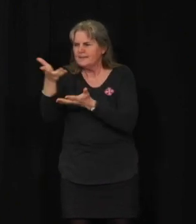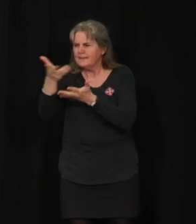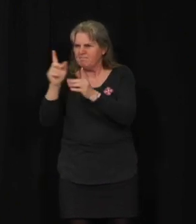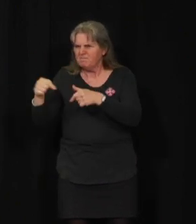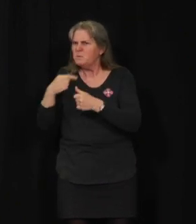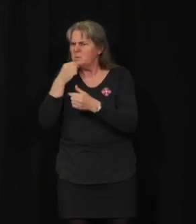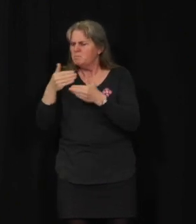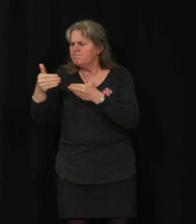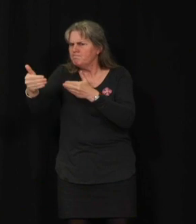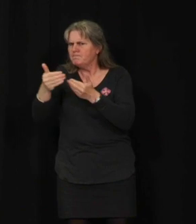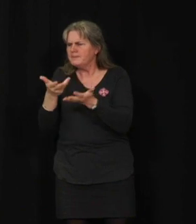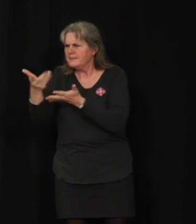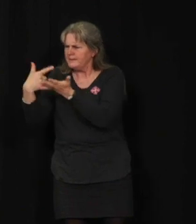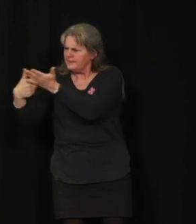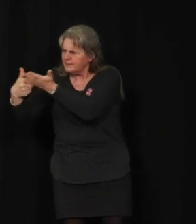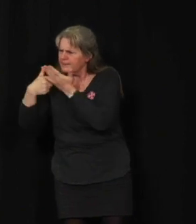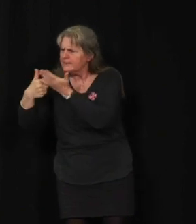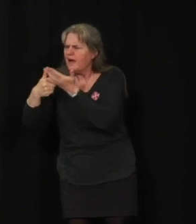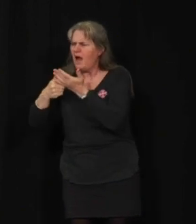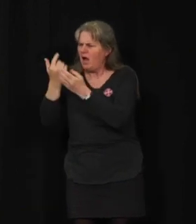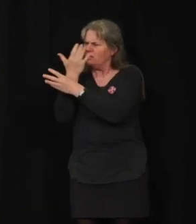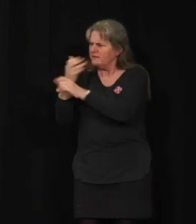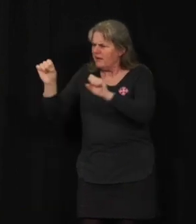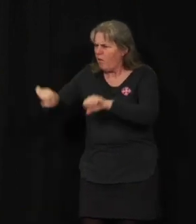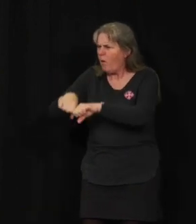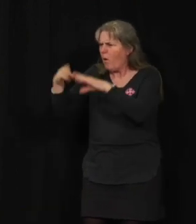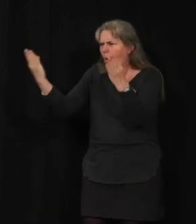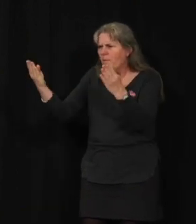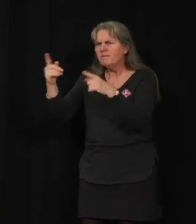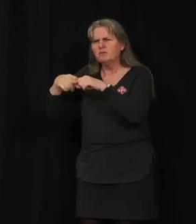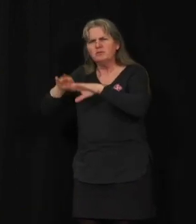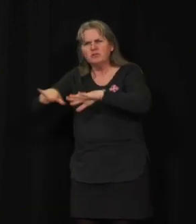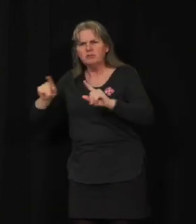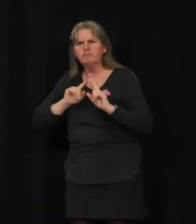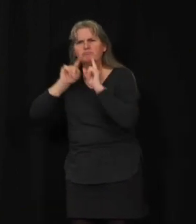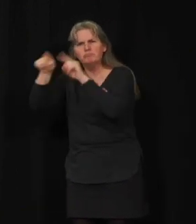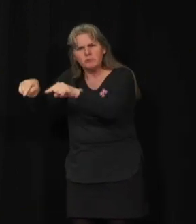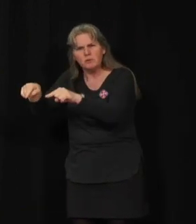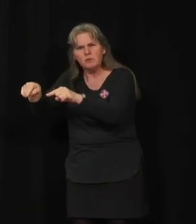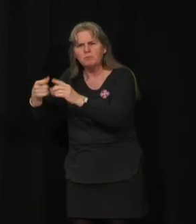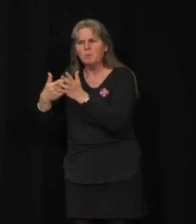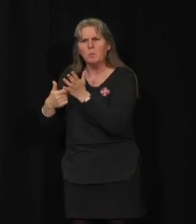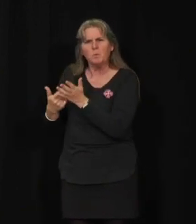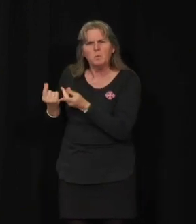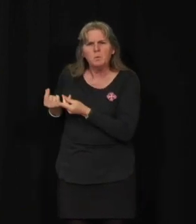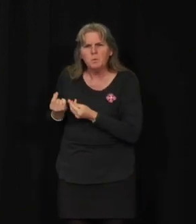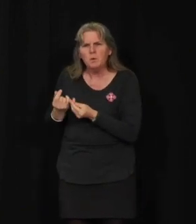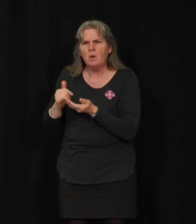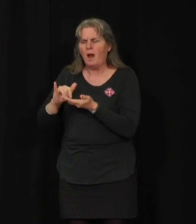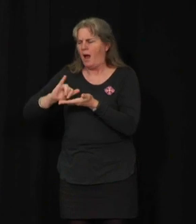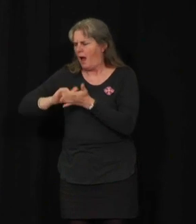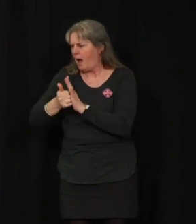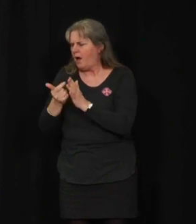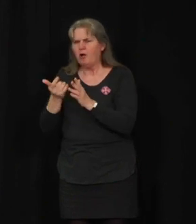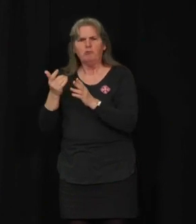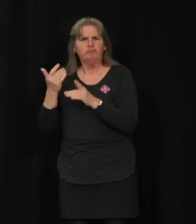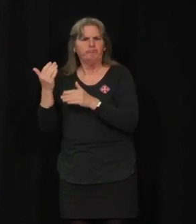coming days to discuss how this can be done safely and to understand what capacity operators